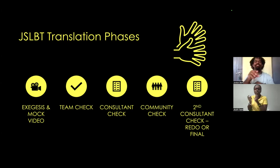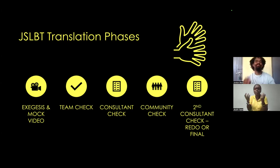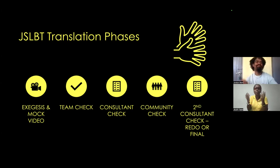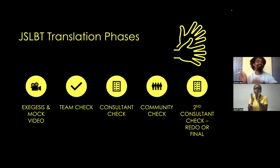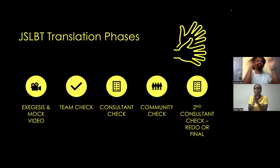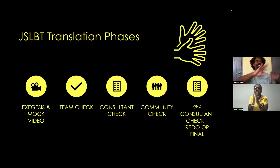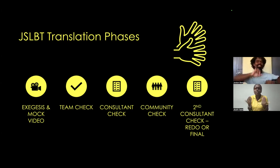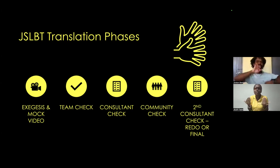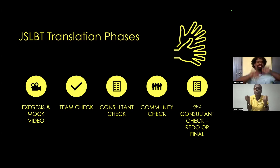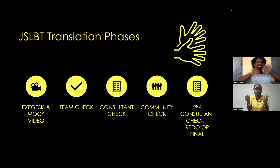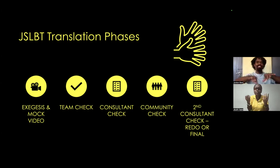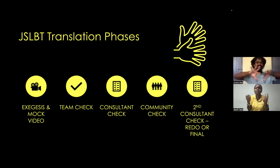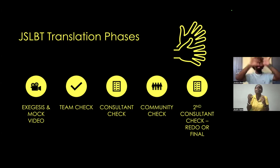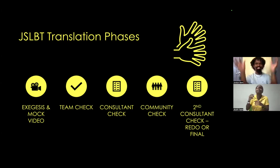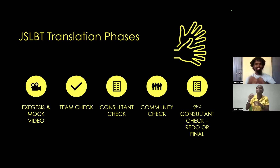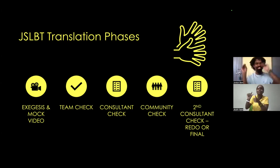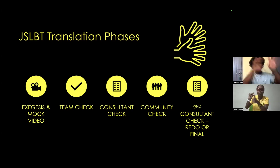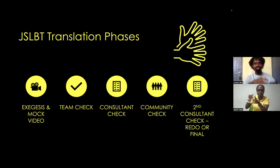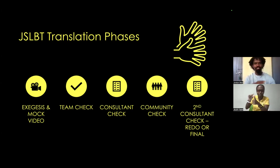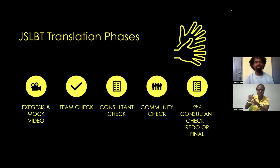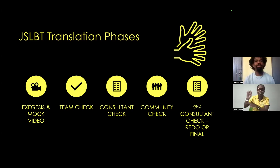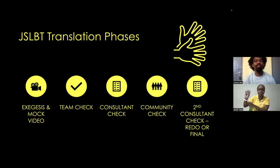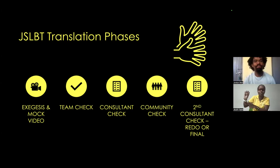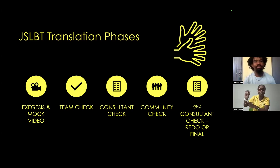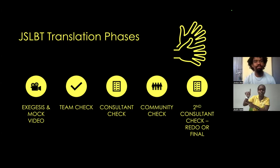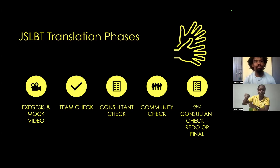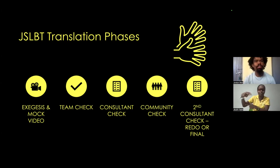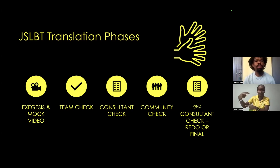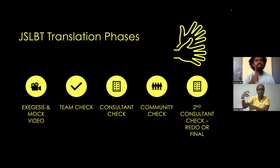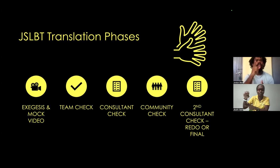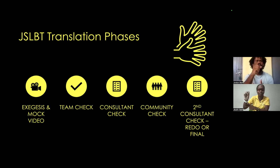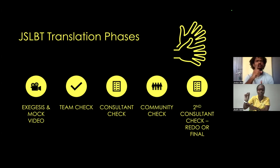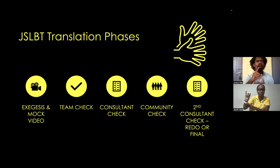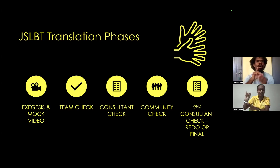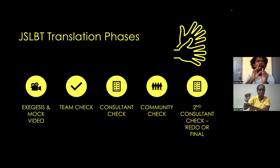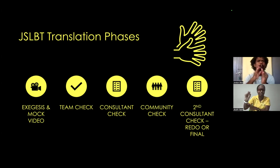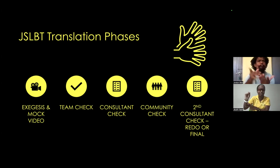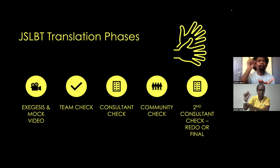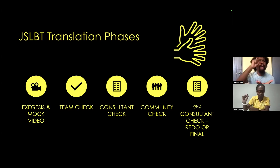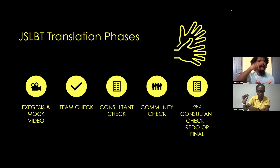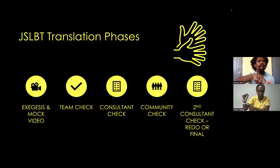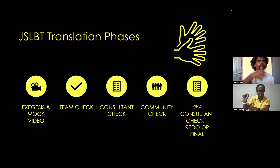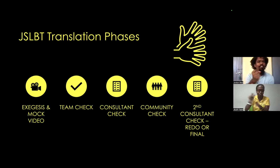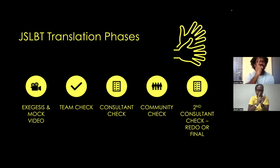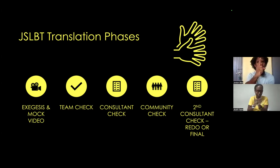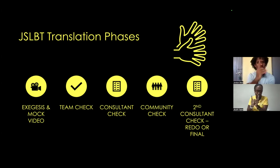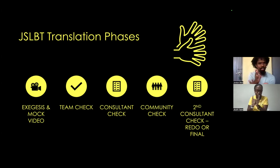Monday. We're translating many books at this moment, Genesis, Ephesians.